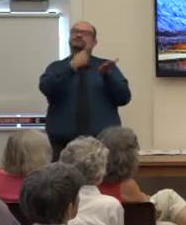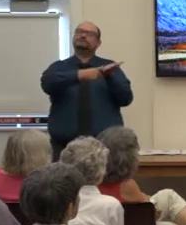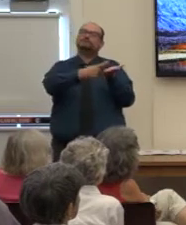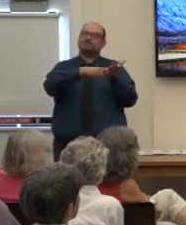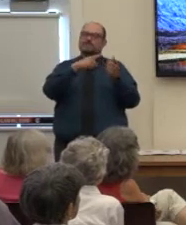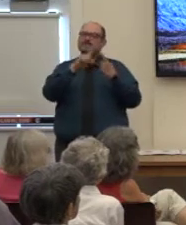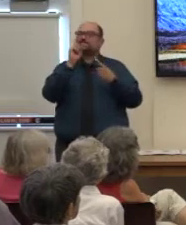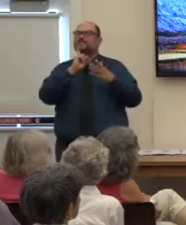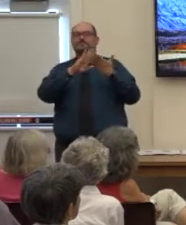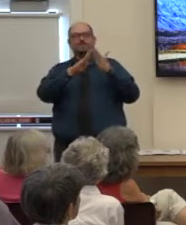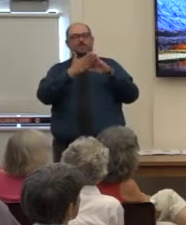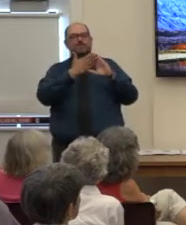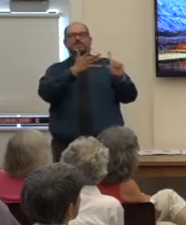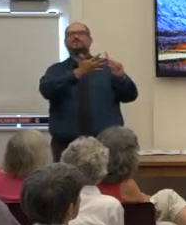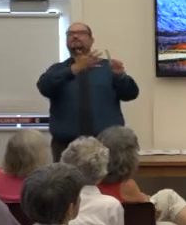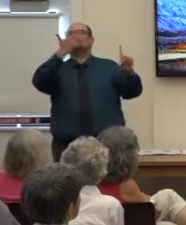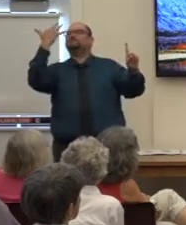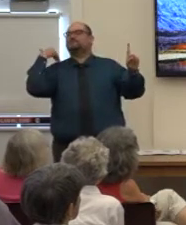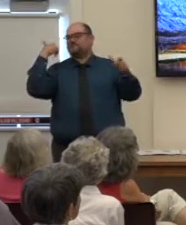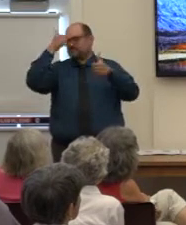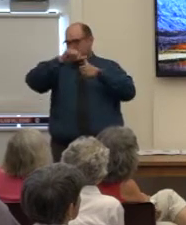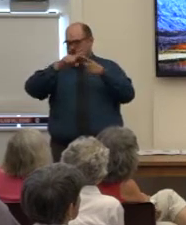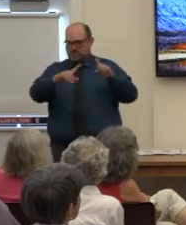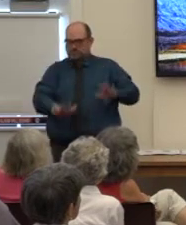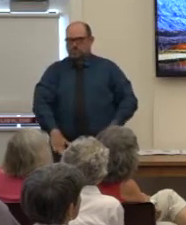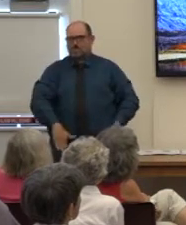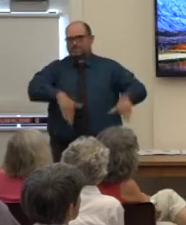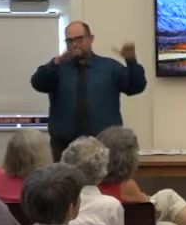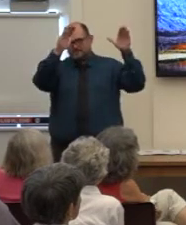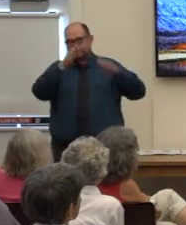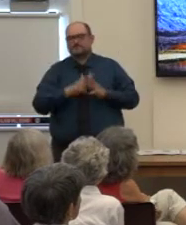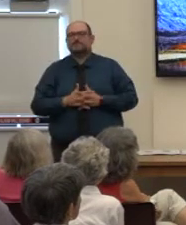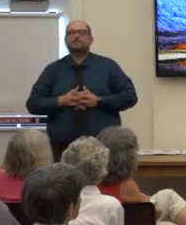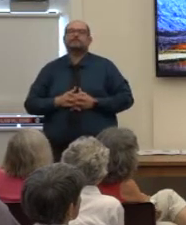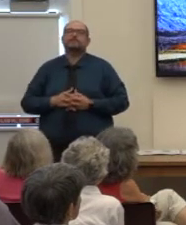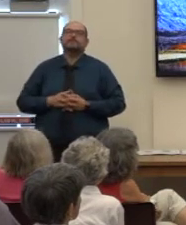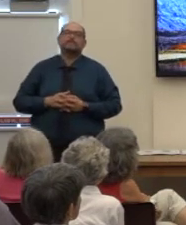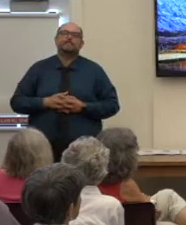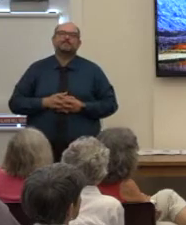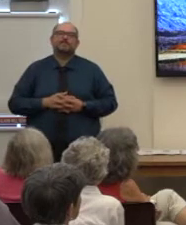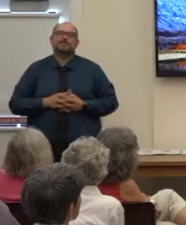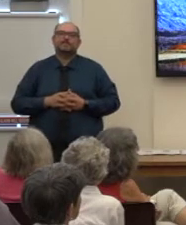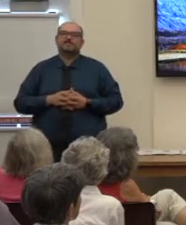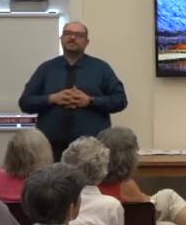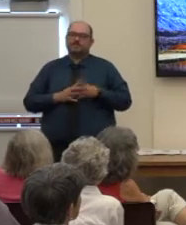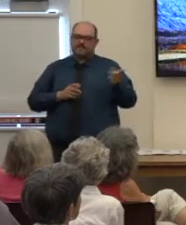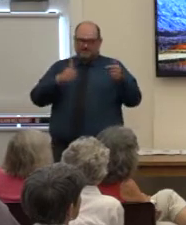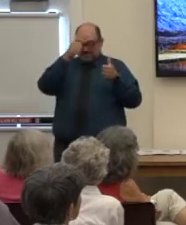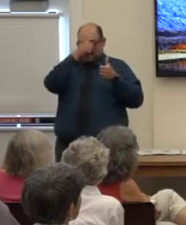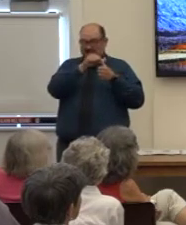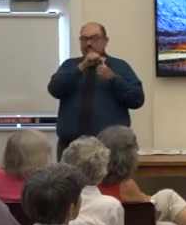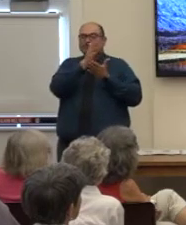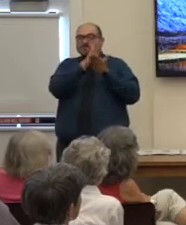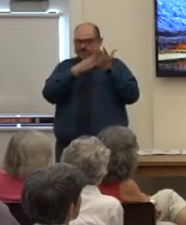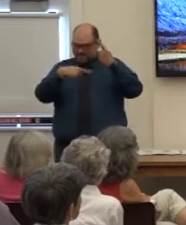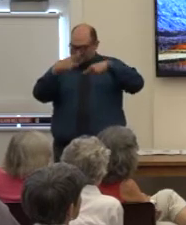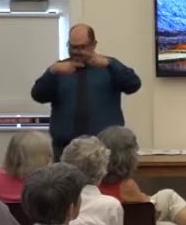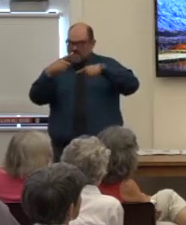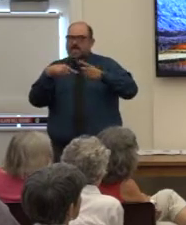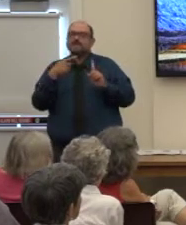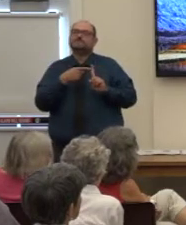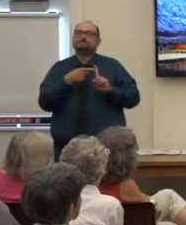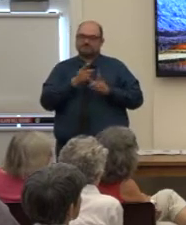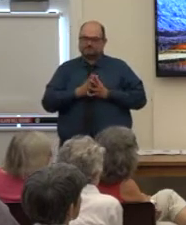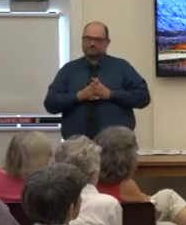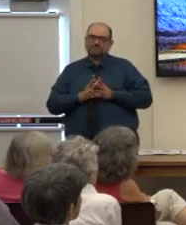he remembers from his childhood and his growing up and the signs he remembered. And then I said, you know, with each piece